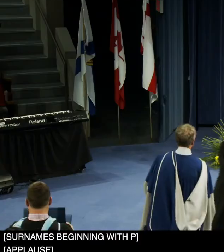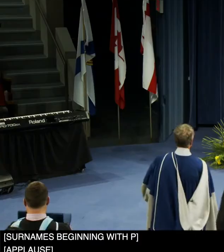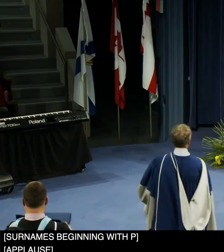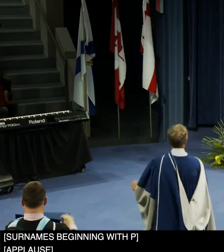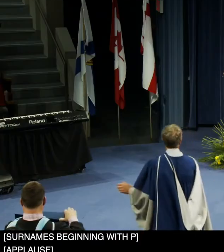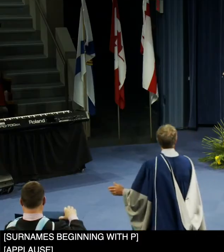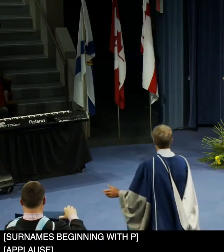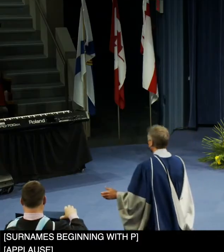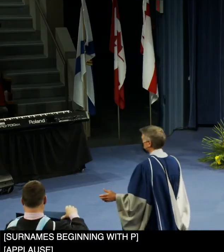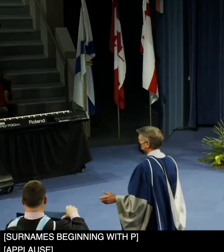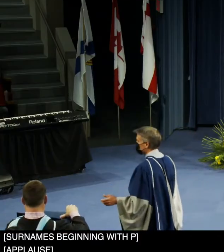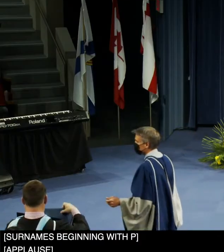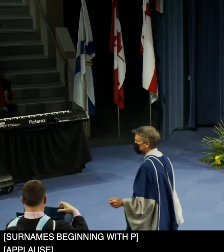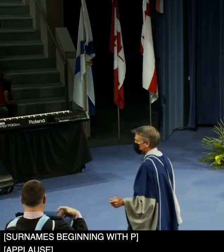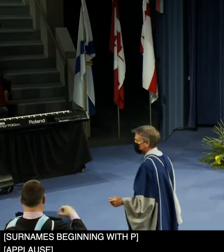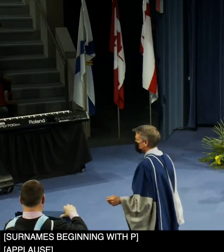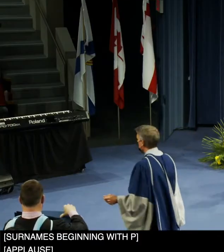McGuire Brown.